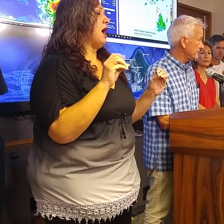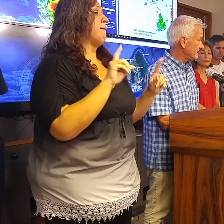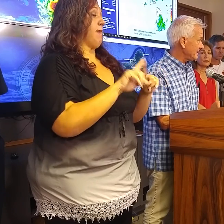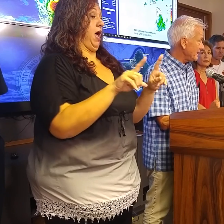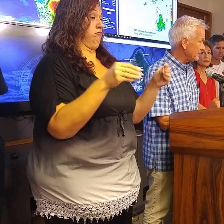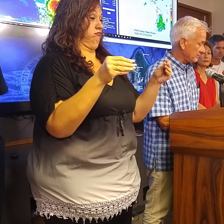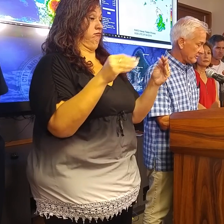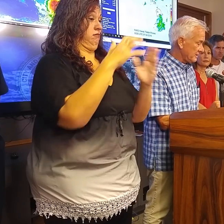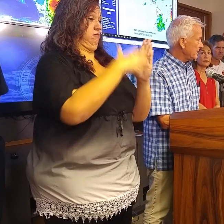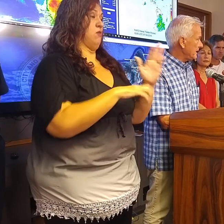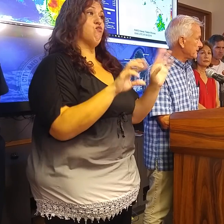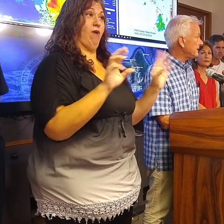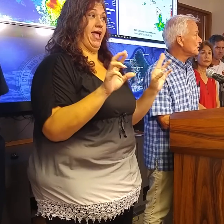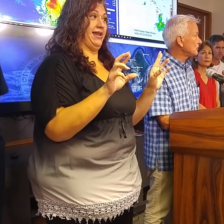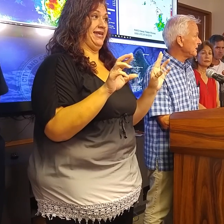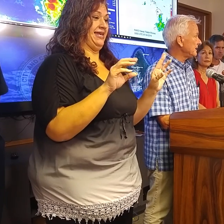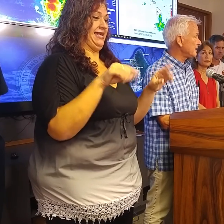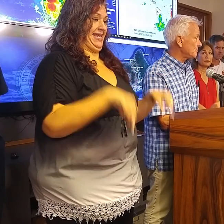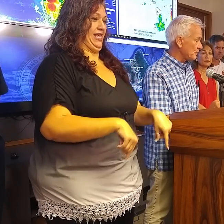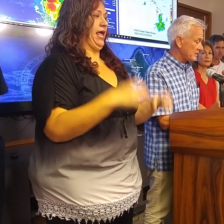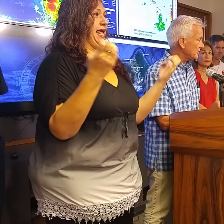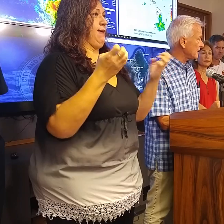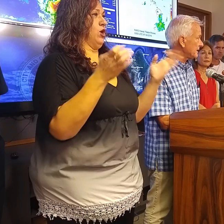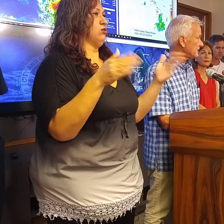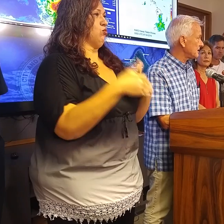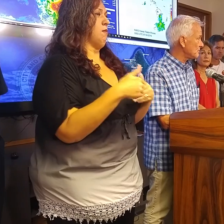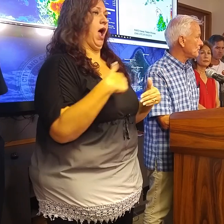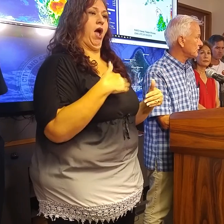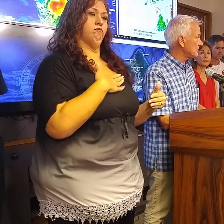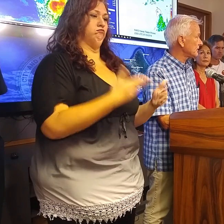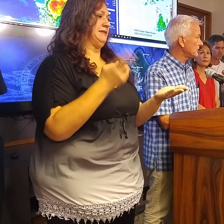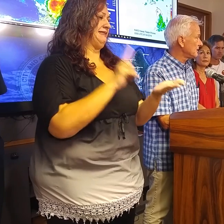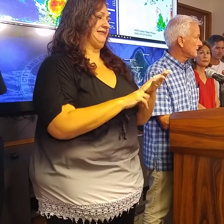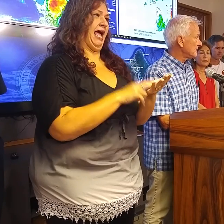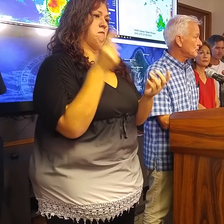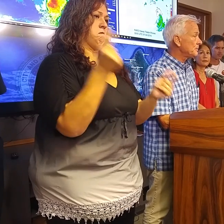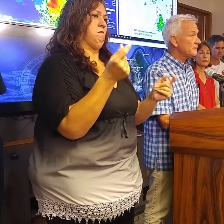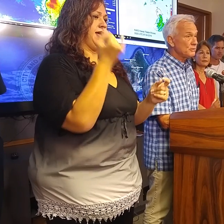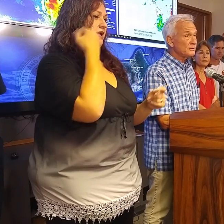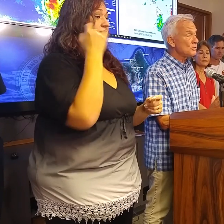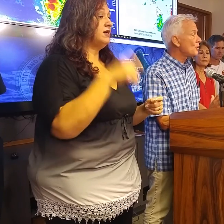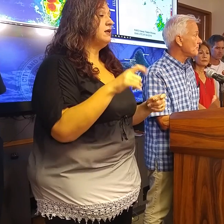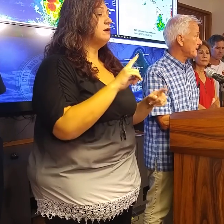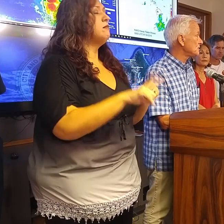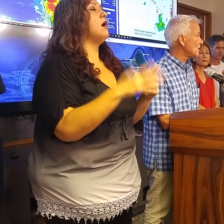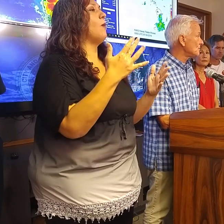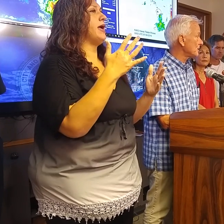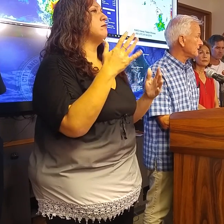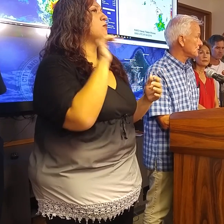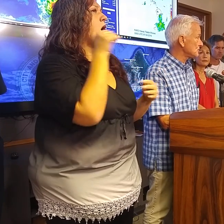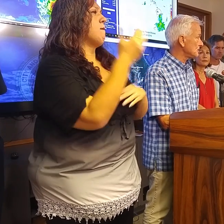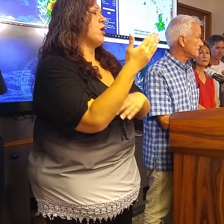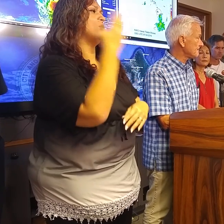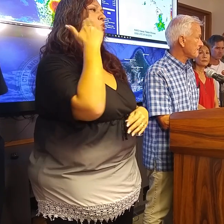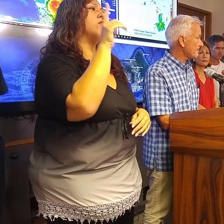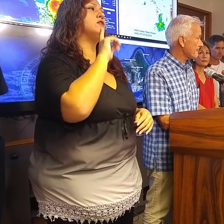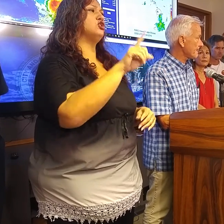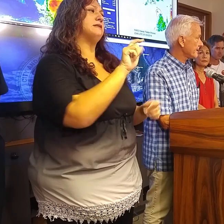here in the EOC, and I'll be ready to sign it at a moment's notice. We'll know more by tomorrow morning for